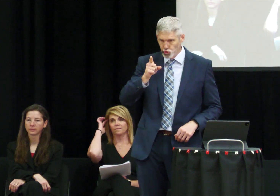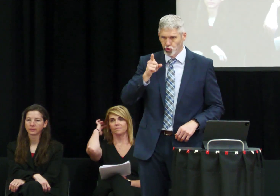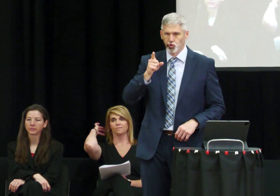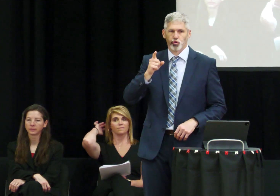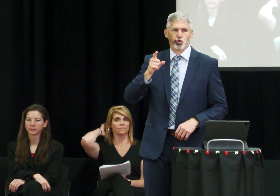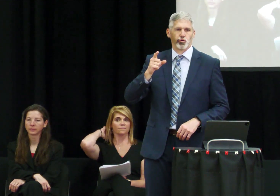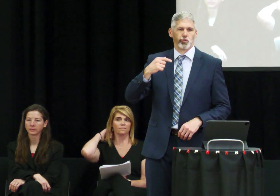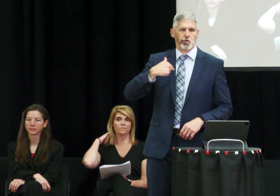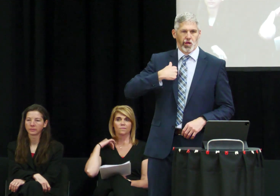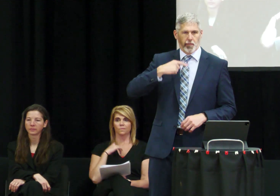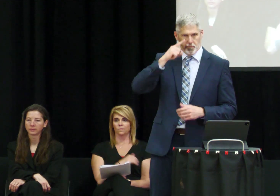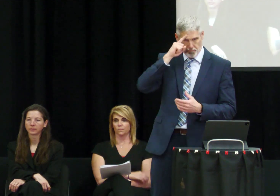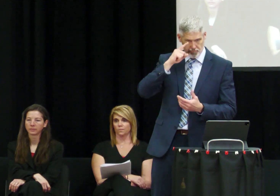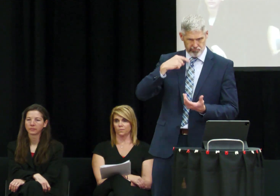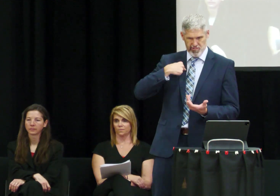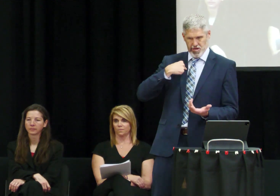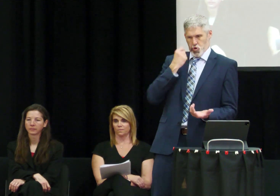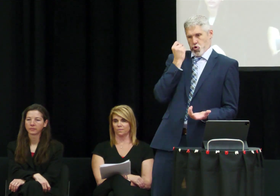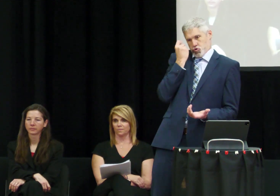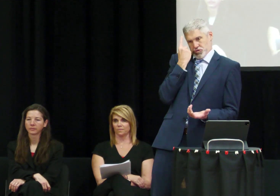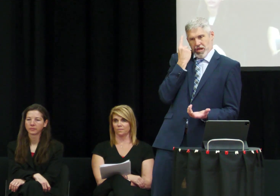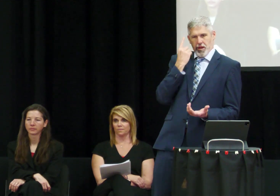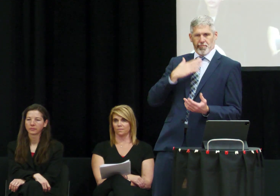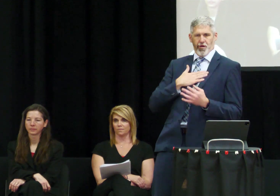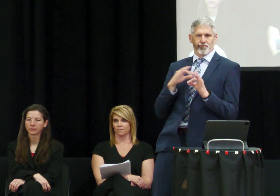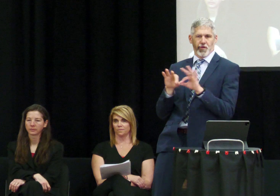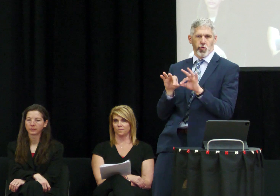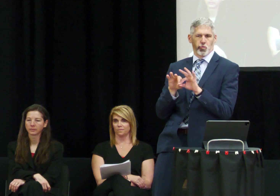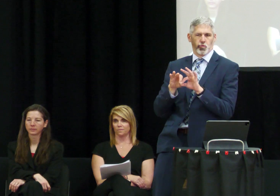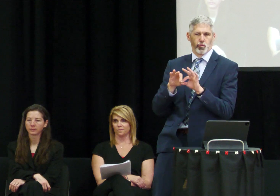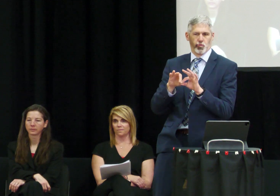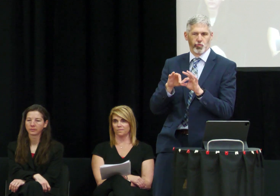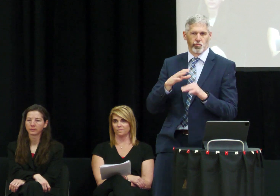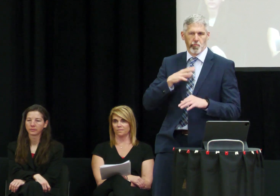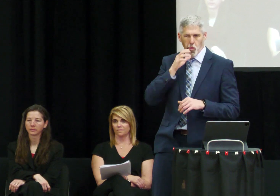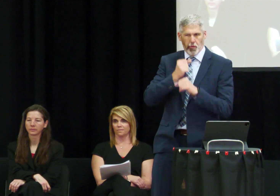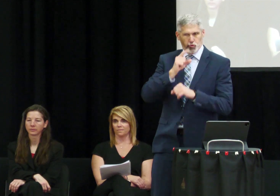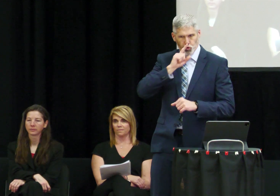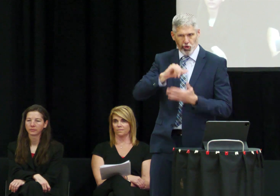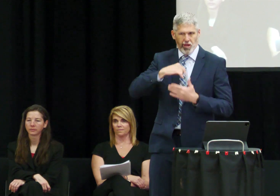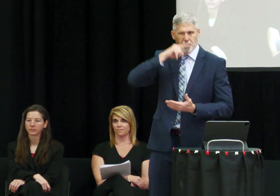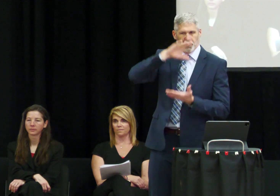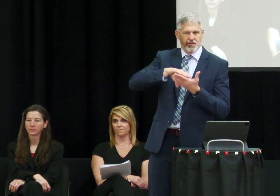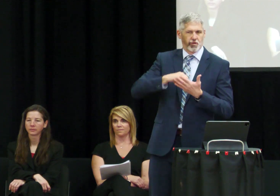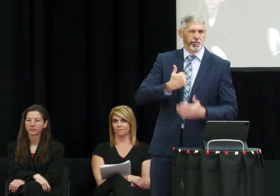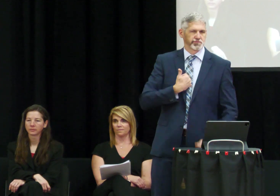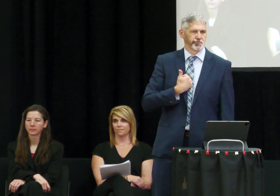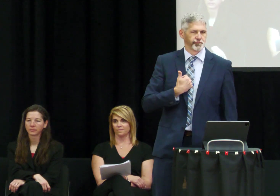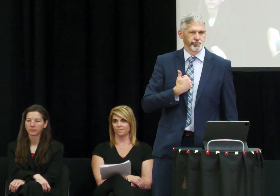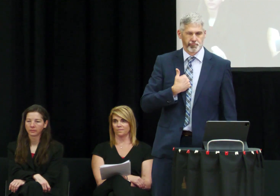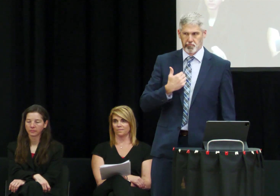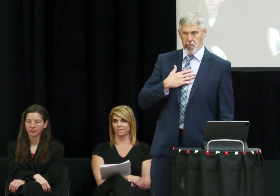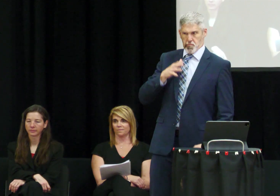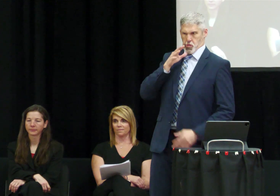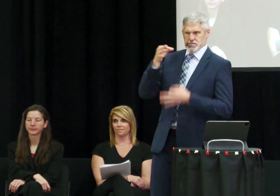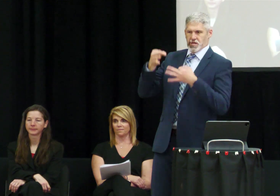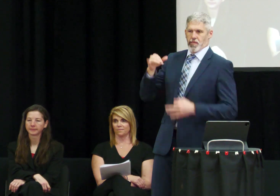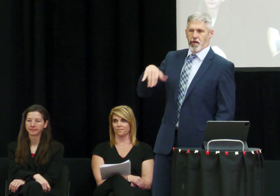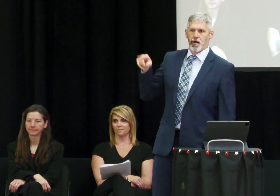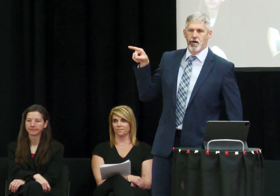Instead, she focused, she raised me to believe in myself and my worth. She raised me to believe in